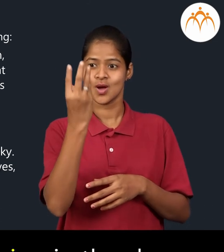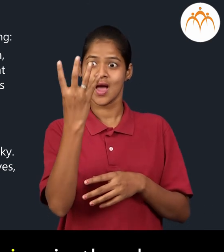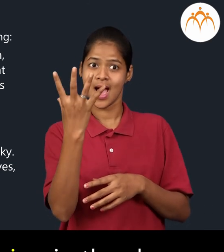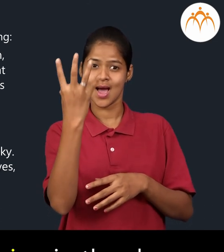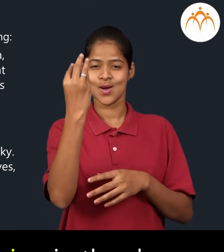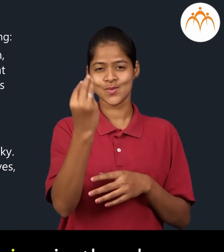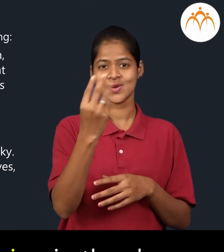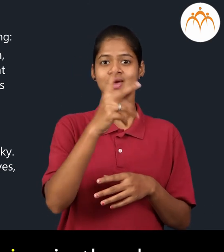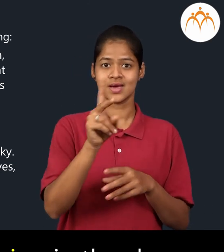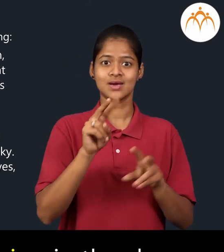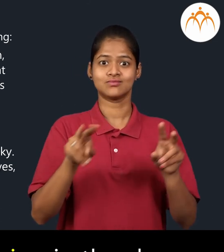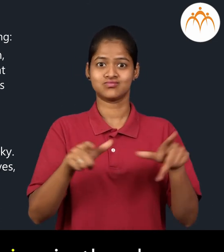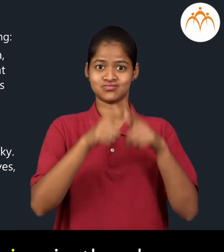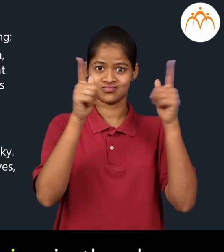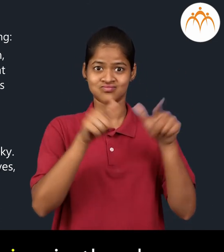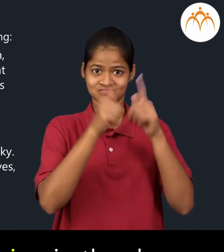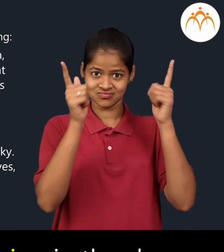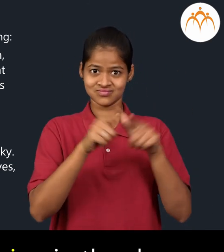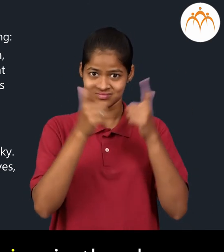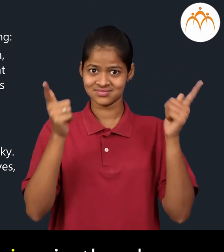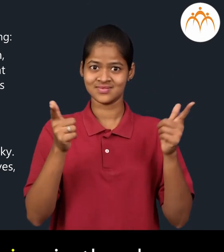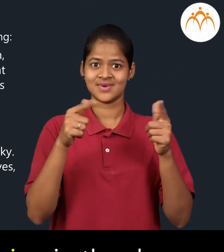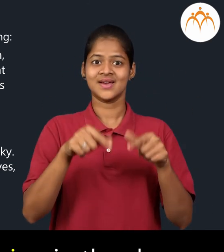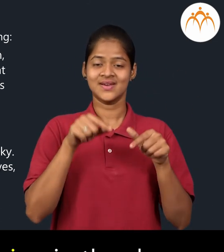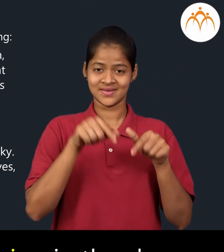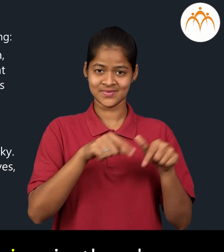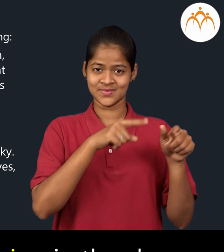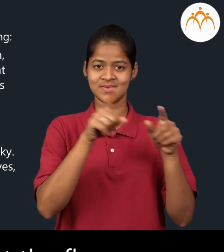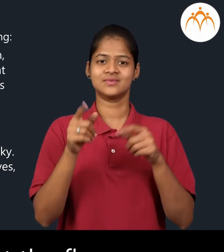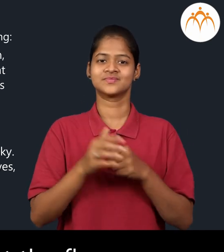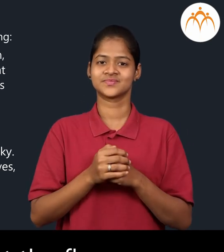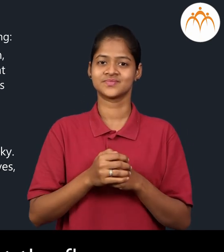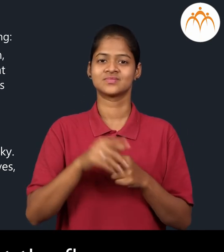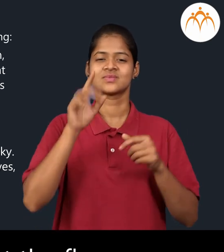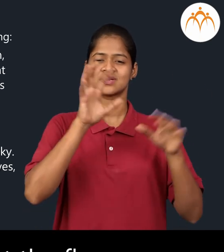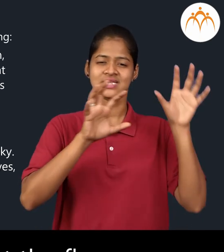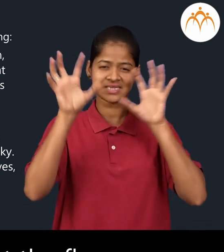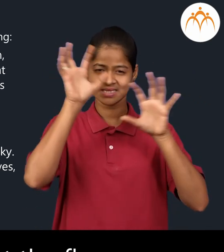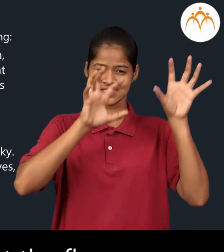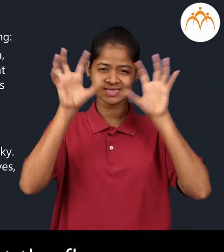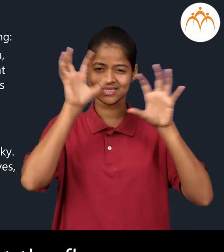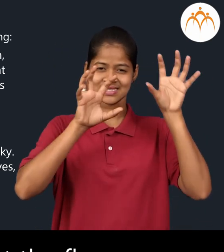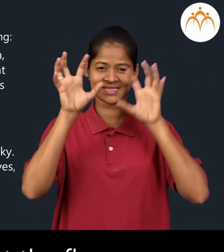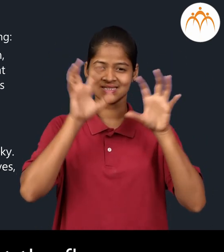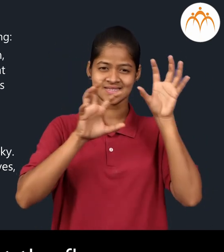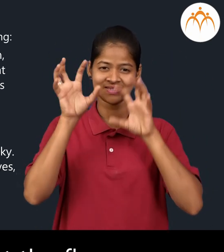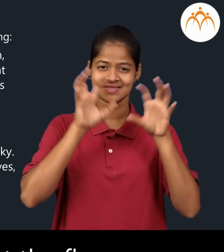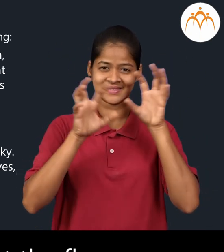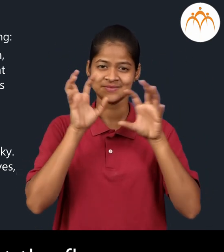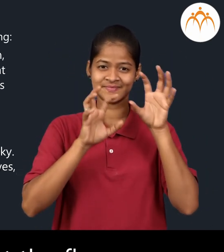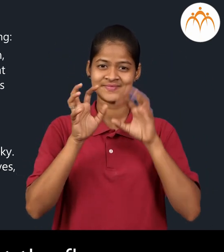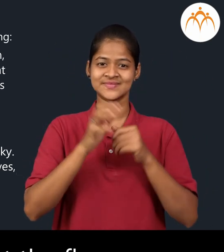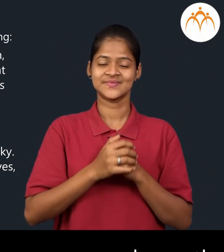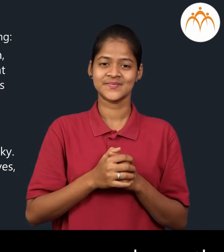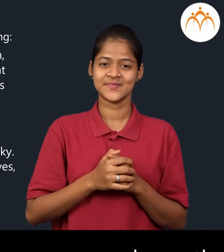The clouds are gathering in the sky. The best part is that the